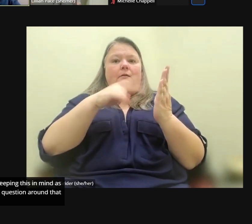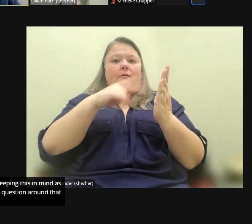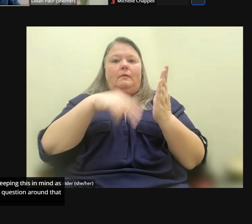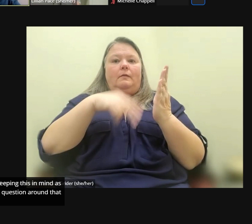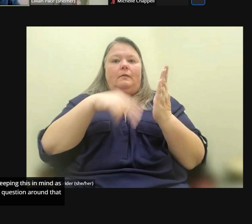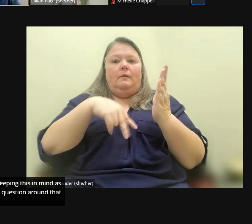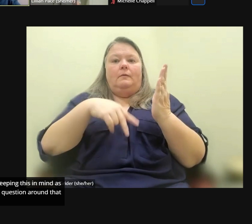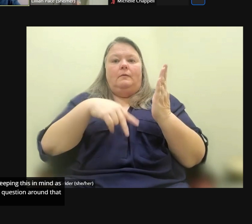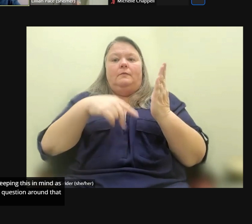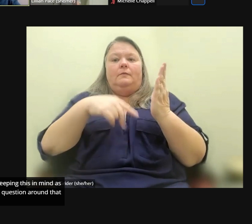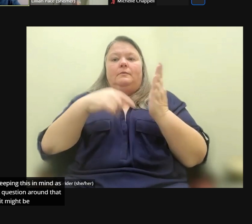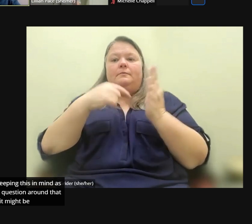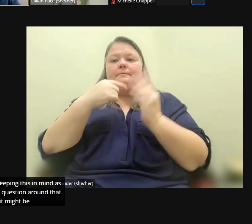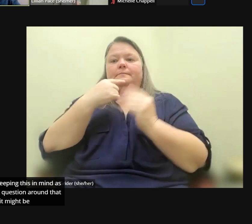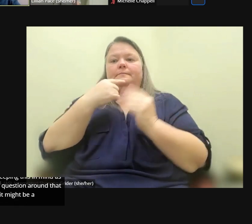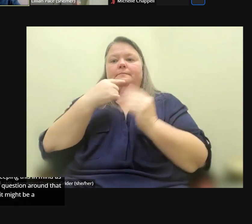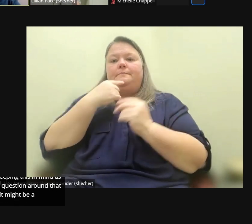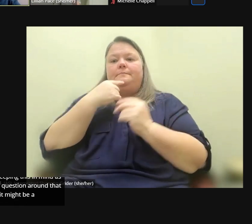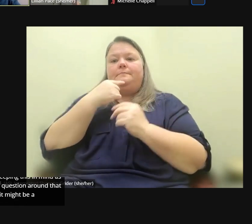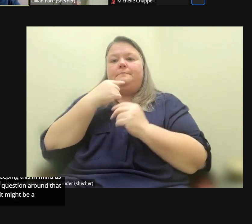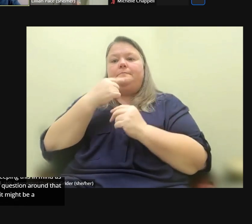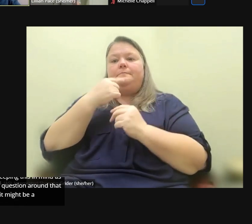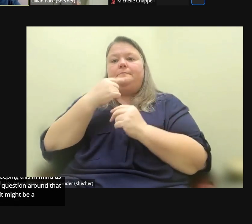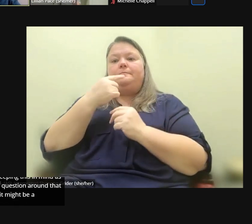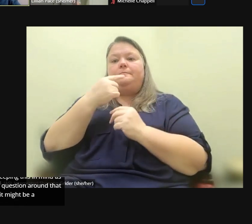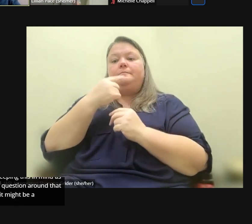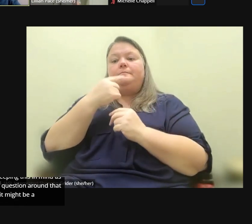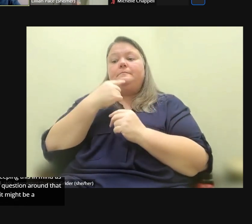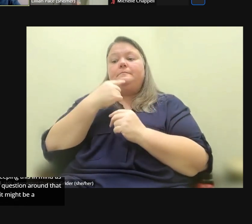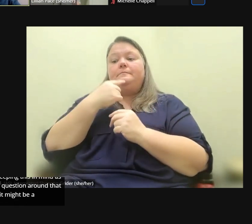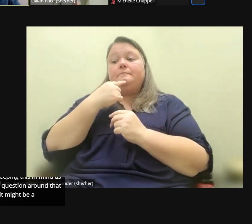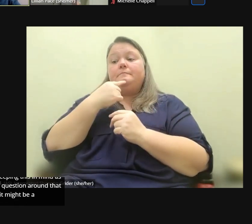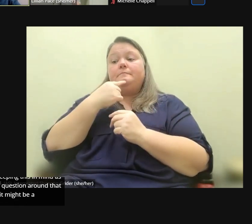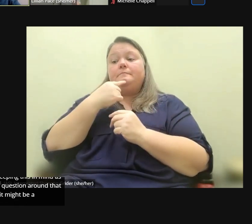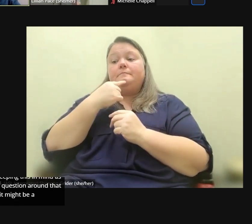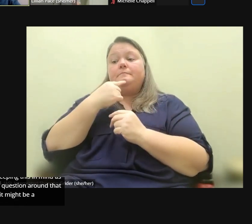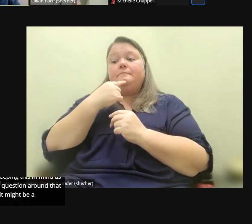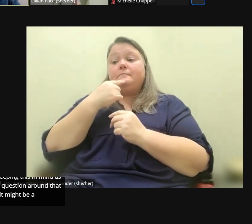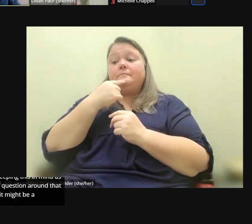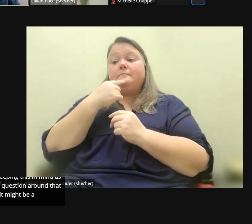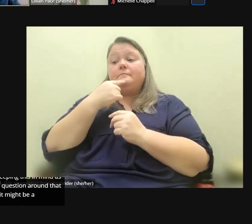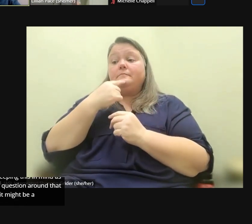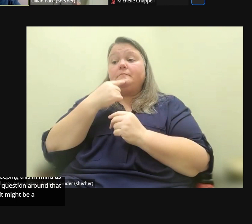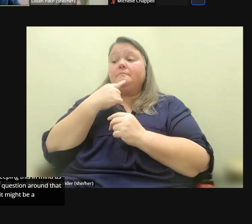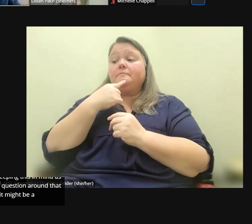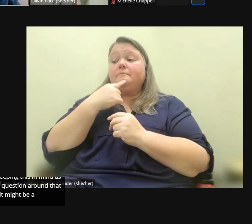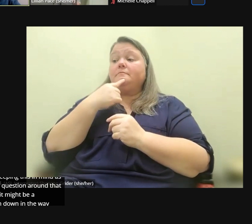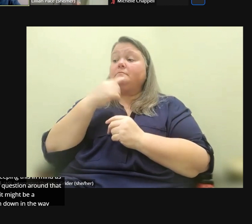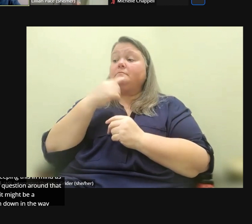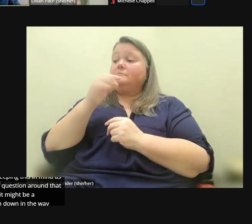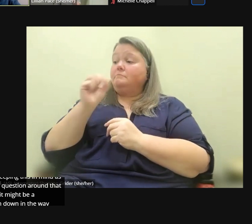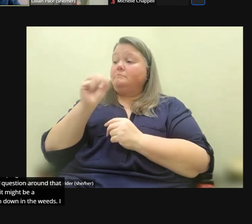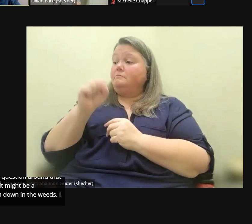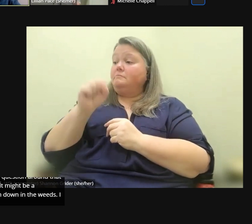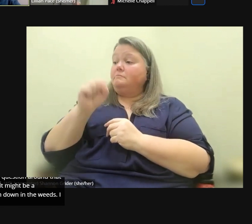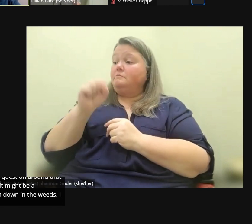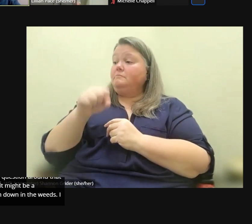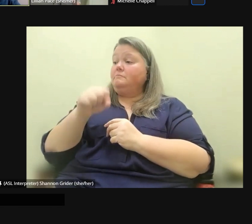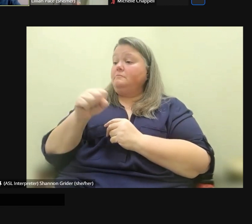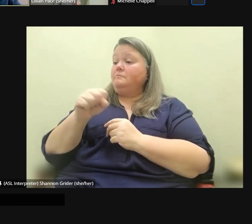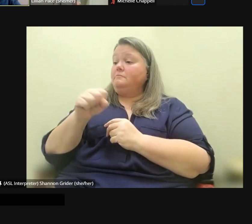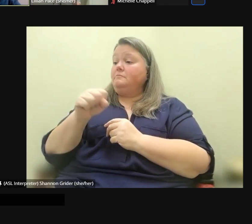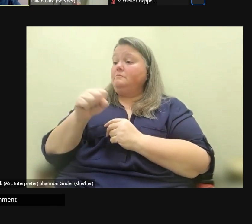It might be a distractor to get too much down in the weeds. I really appreciate Brooke's comments,